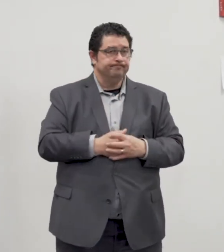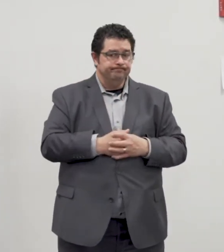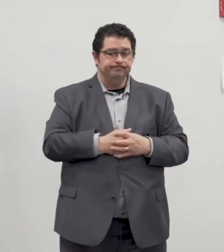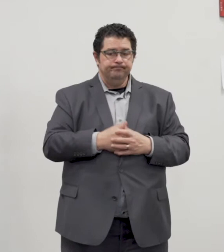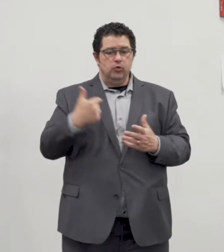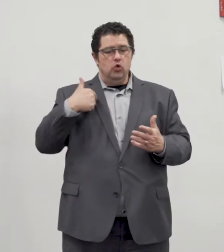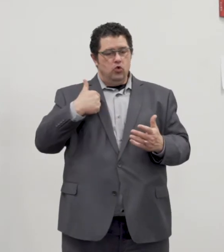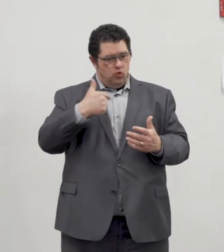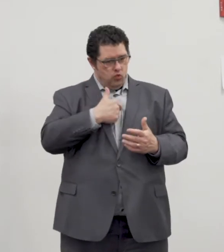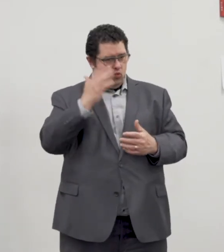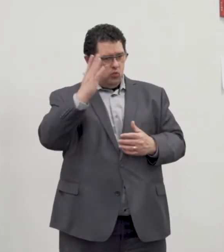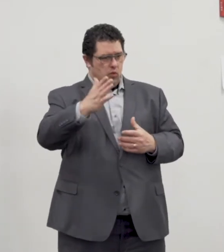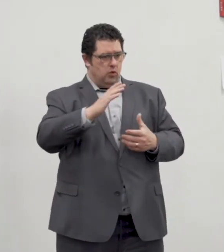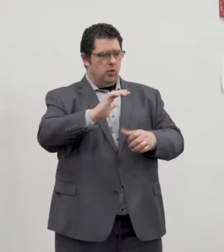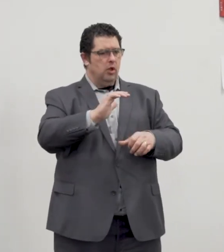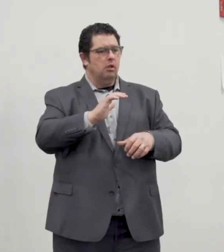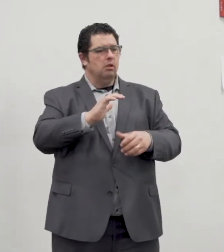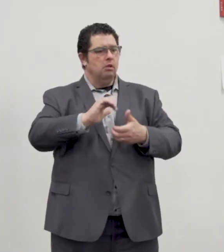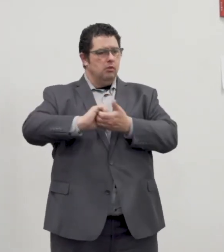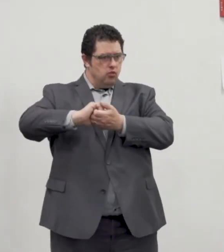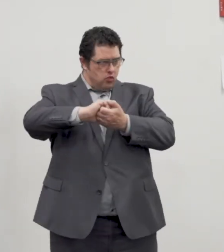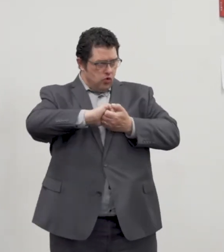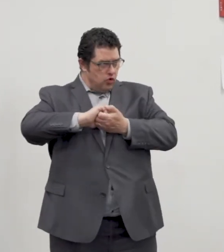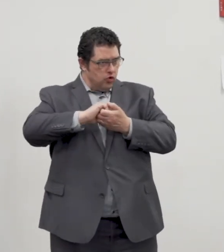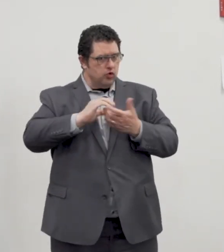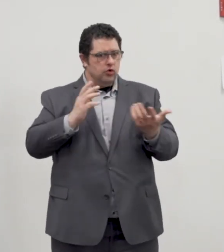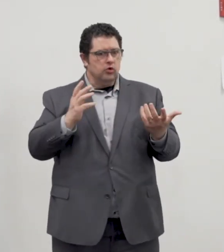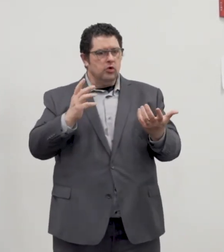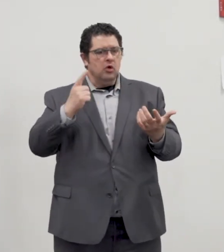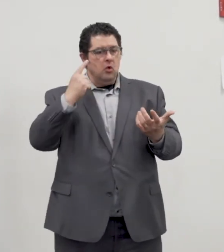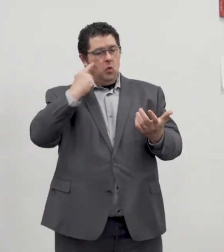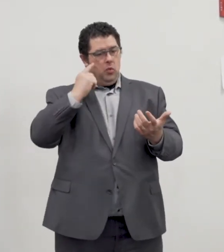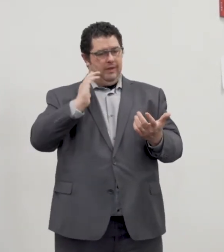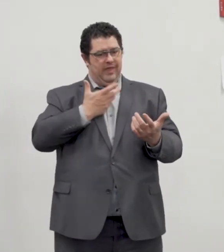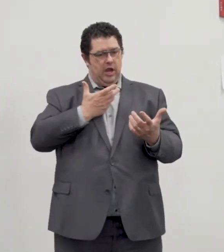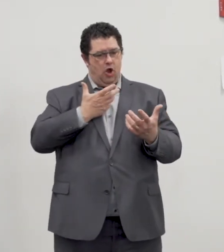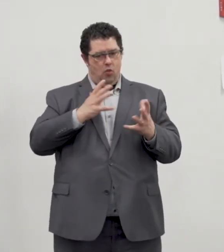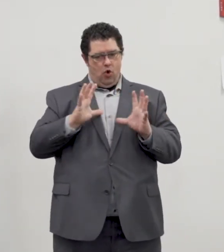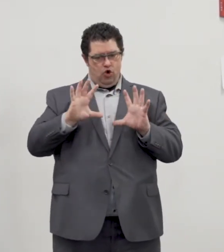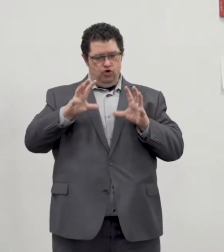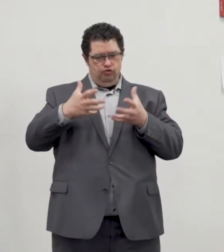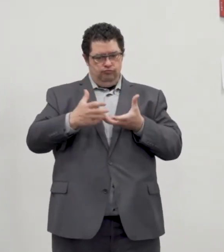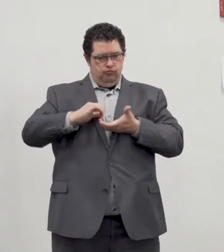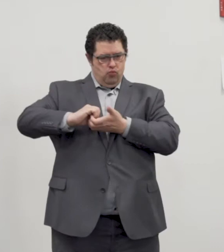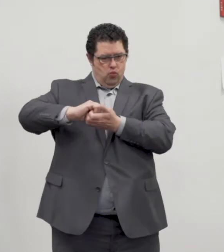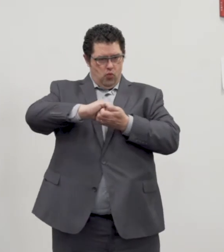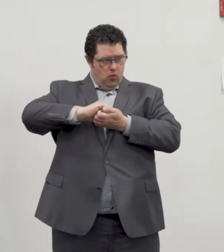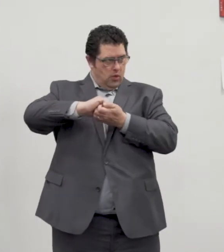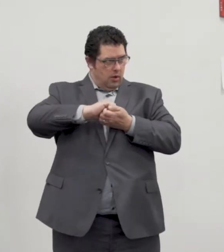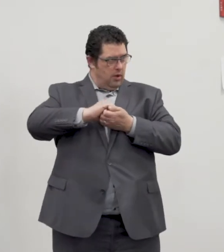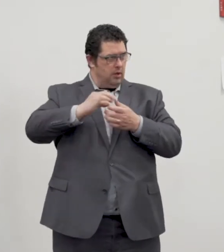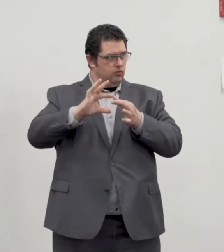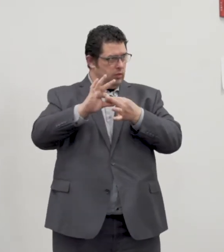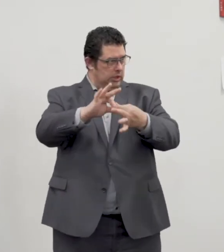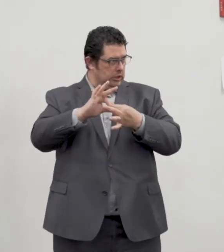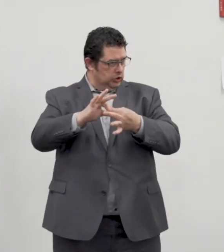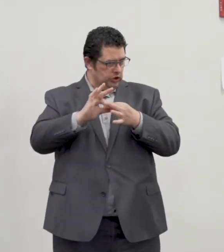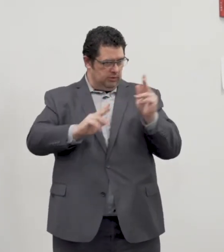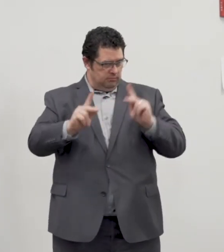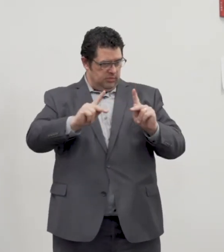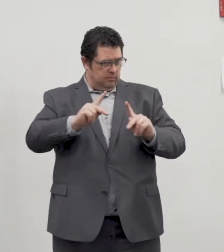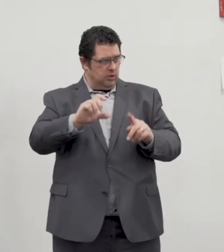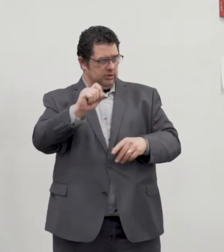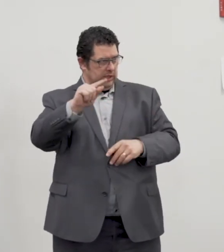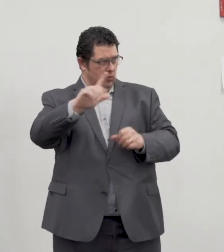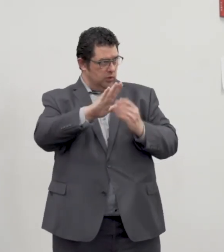We are going to work. We believe that our coordinated relationship with the City of St. Louis has been very productive. It's been very helpful